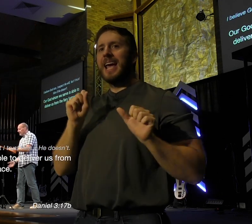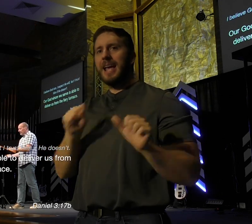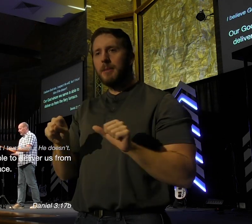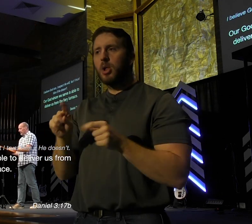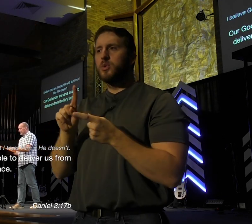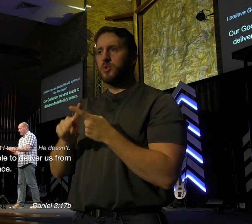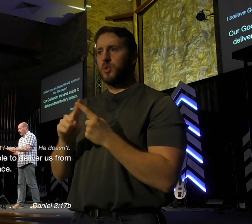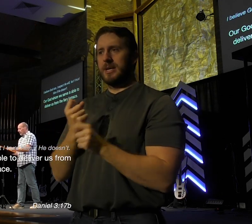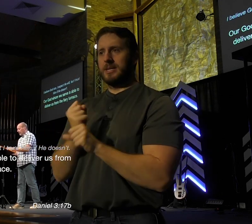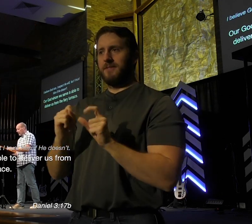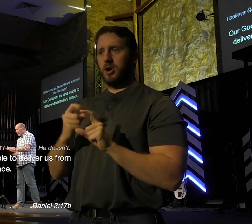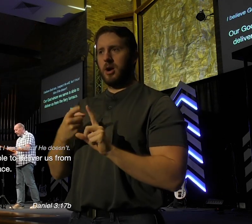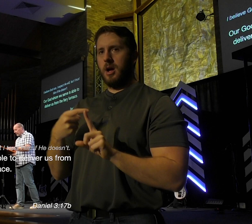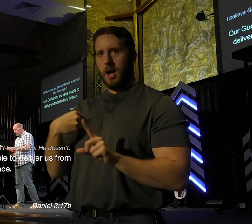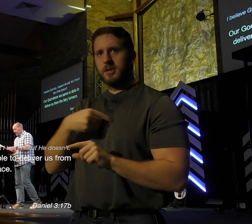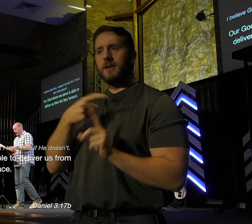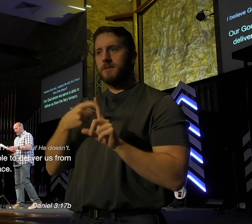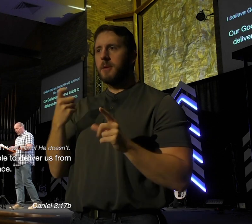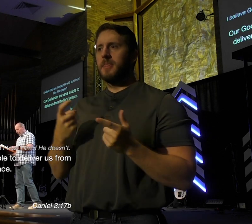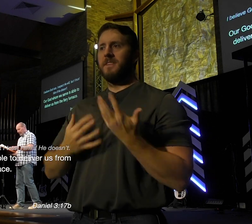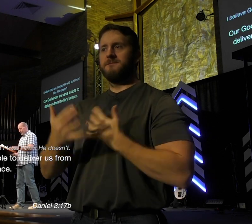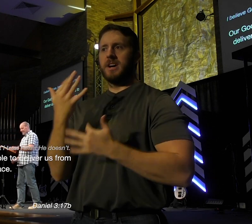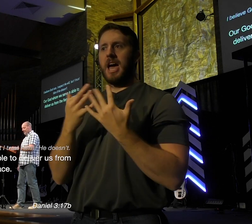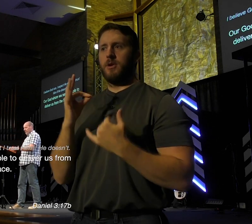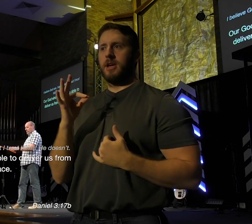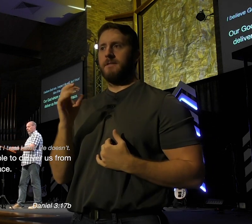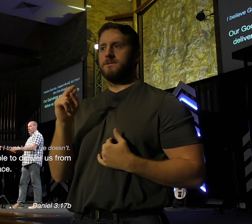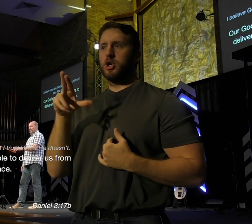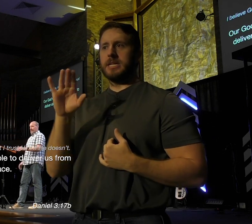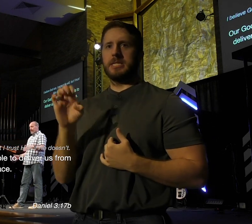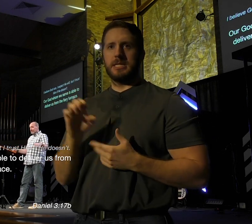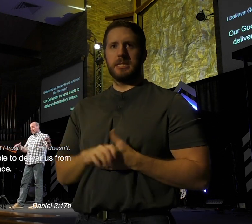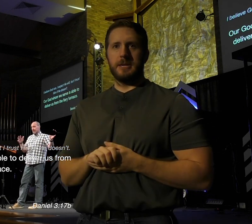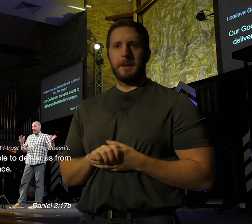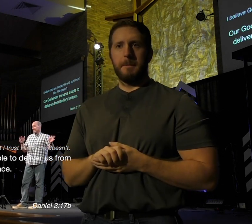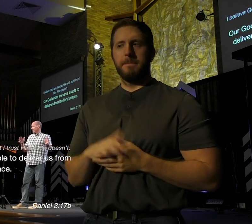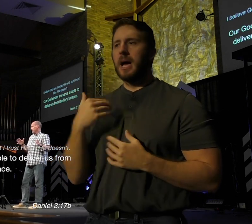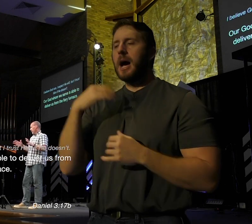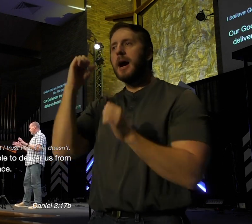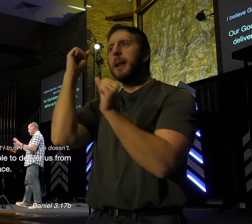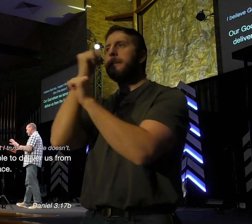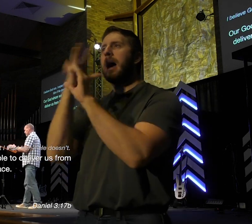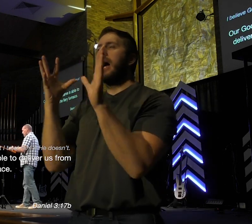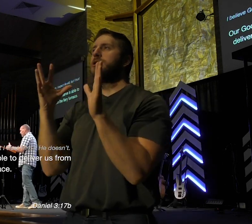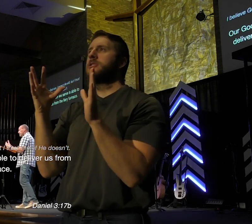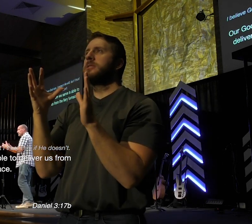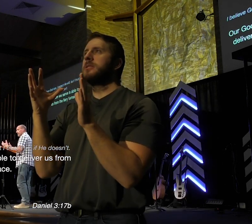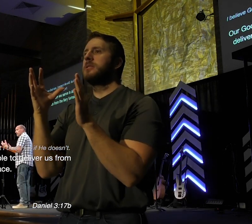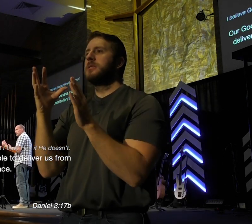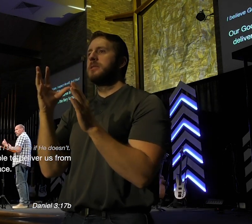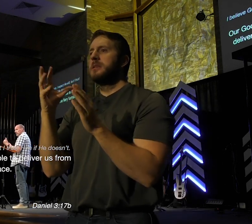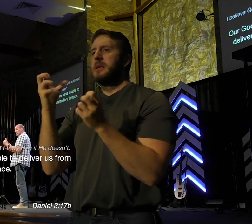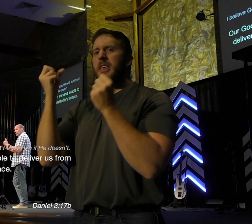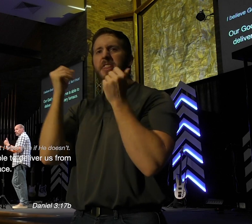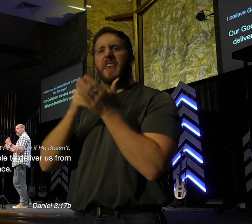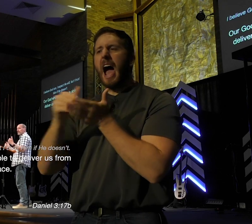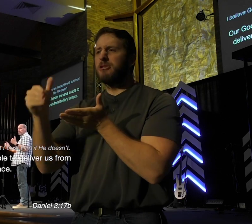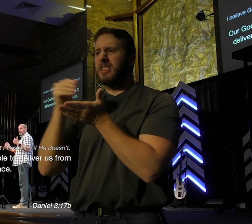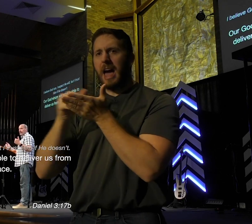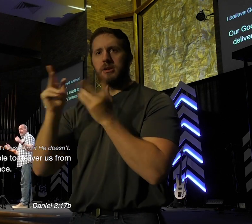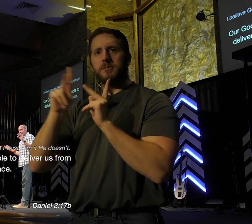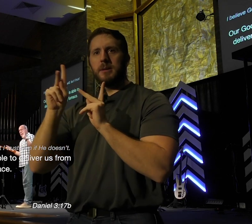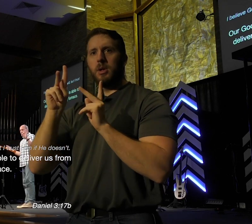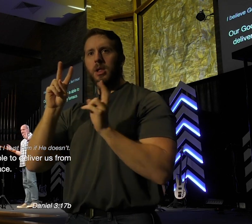to deliver us from the fiery furnace. And I just imagine this. Here's these hundreds of thousands of people